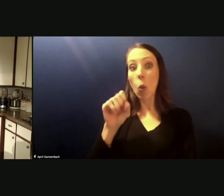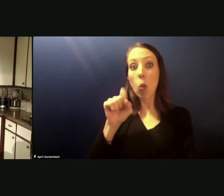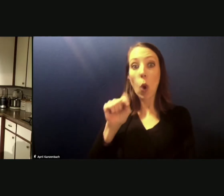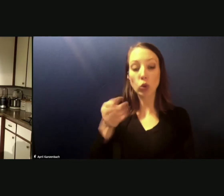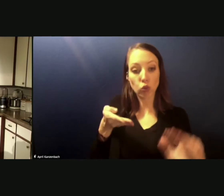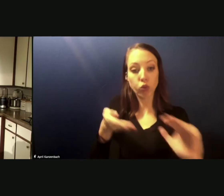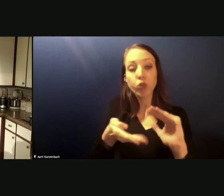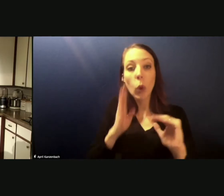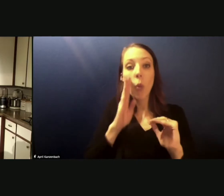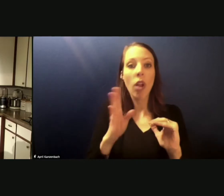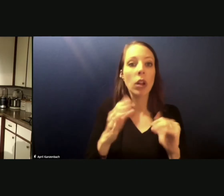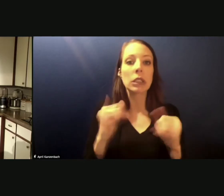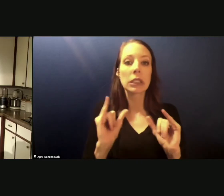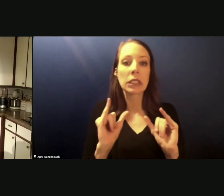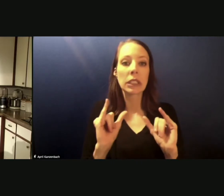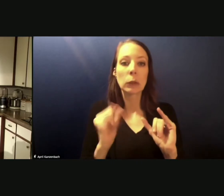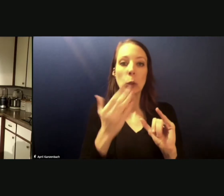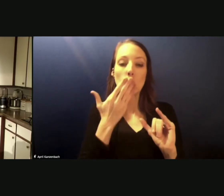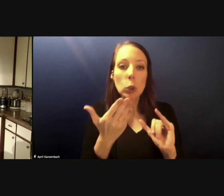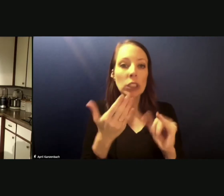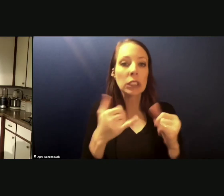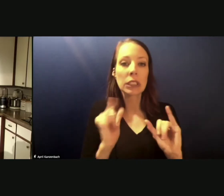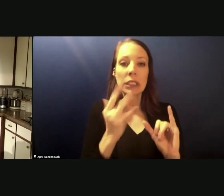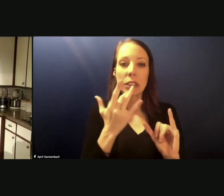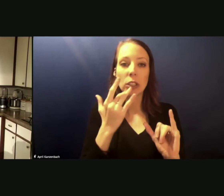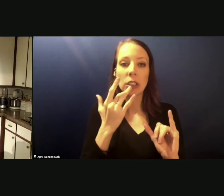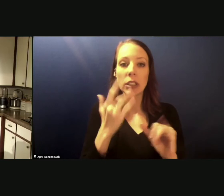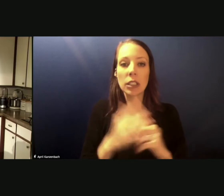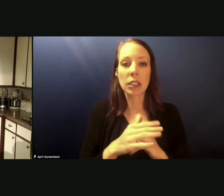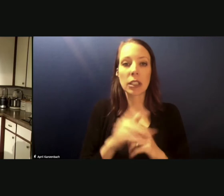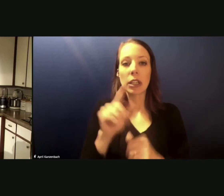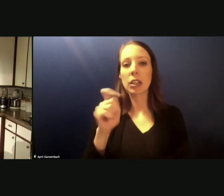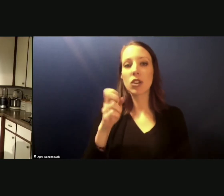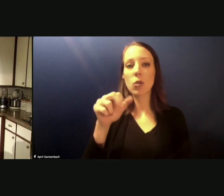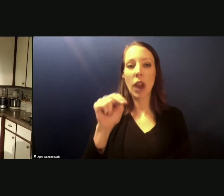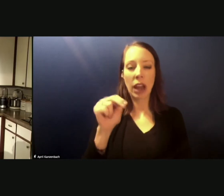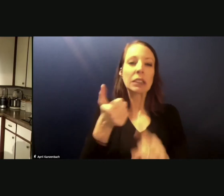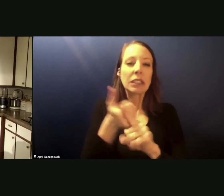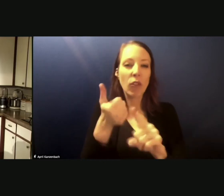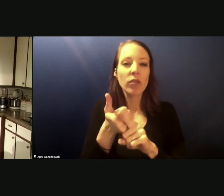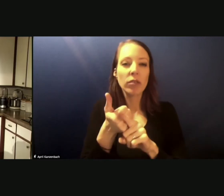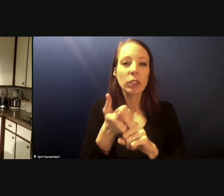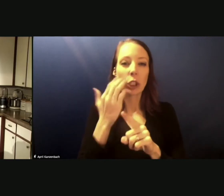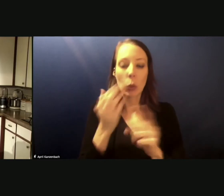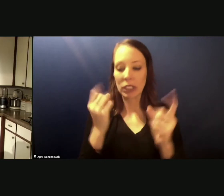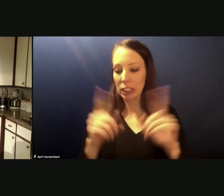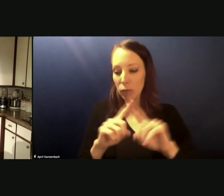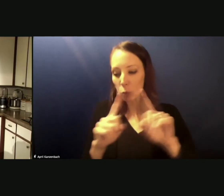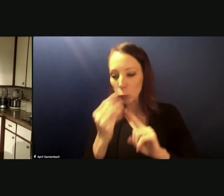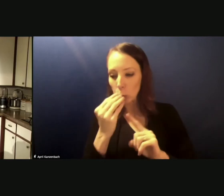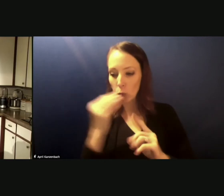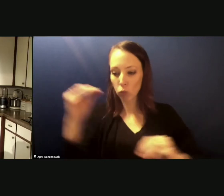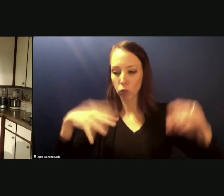So when you slice, it stays stacked on top of one another. So that's why I call it a terrine. Terrines are kind of tightly packed in, food.